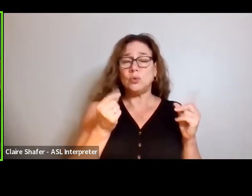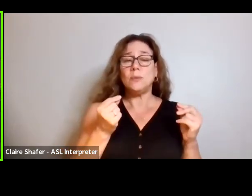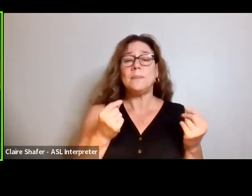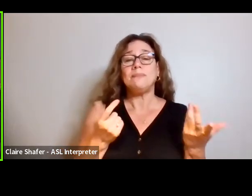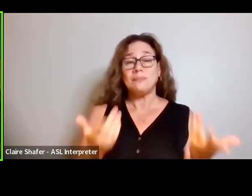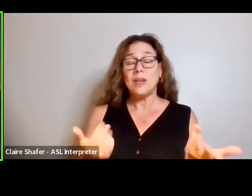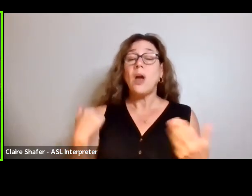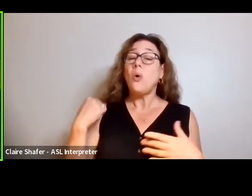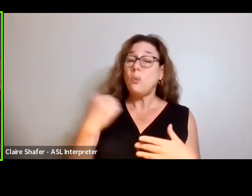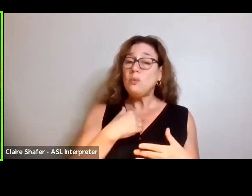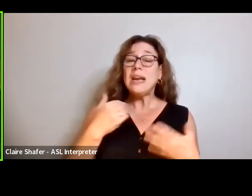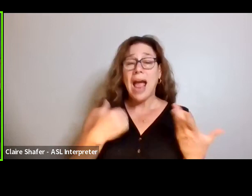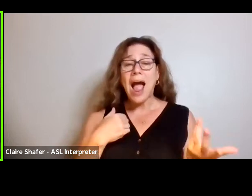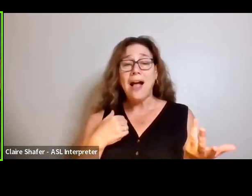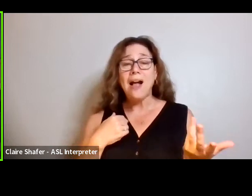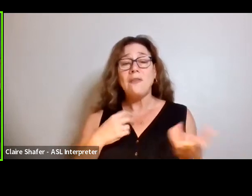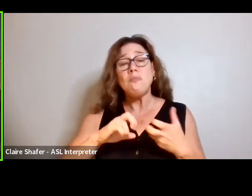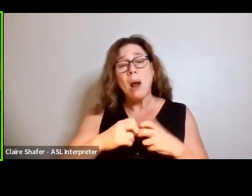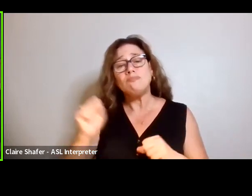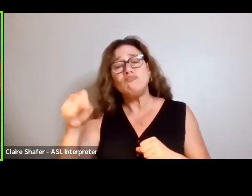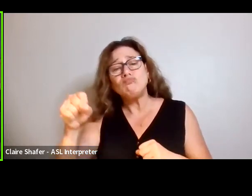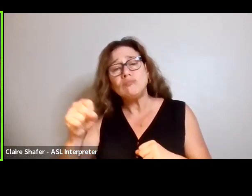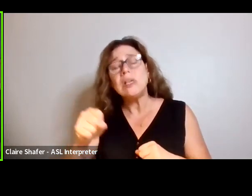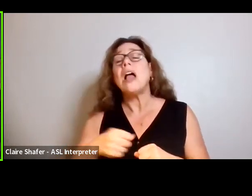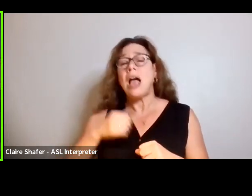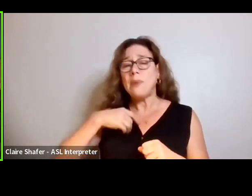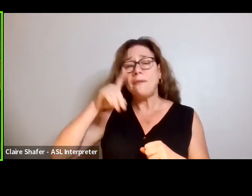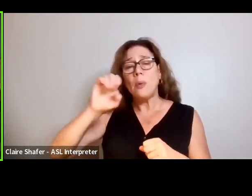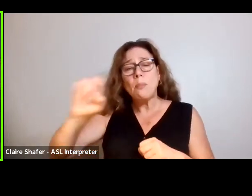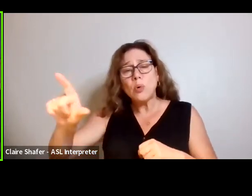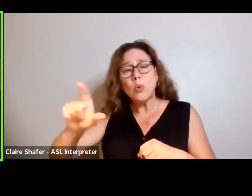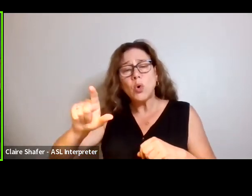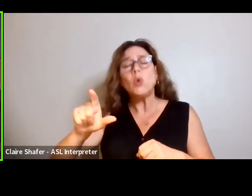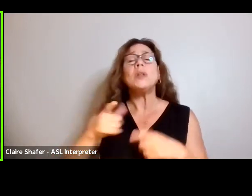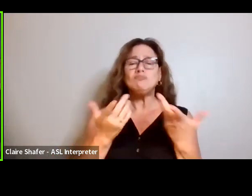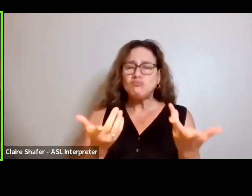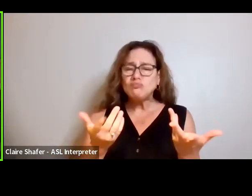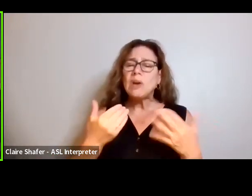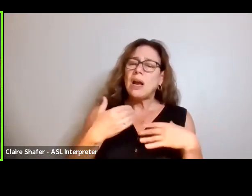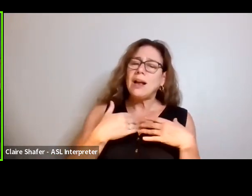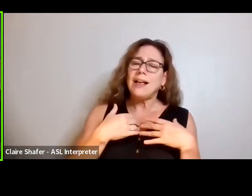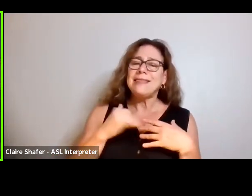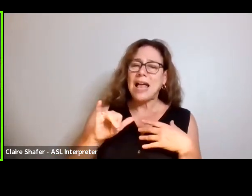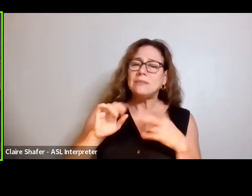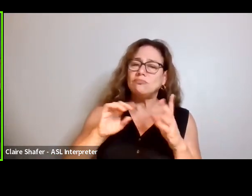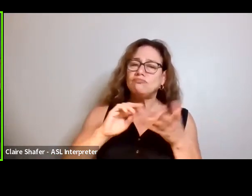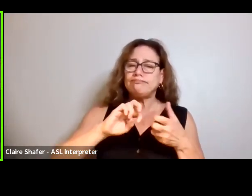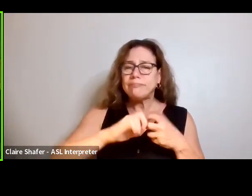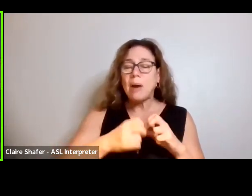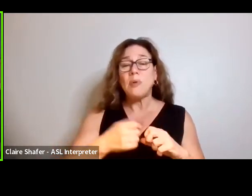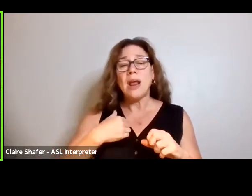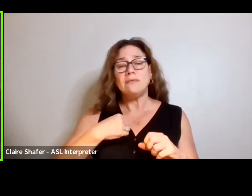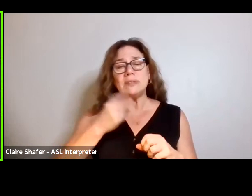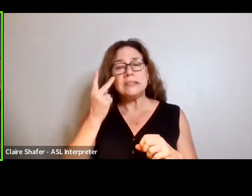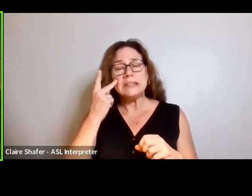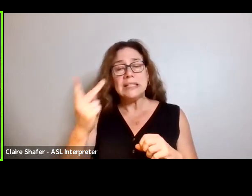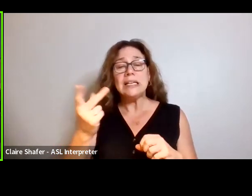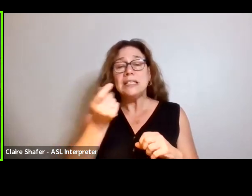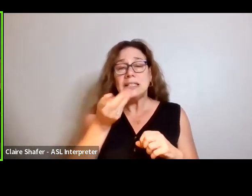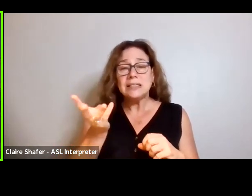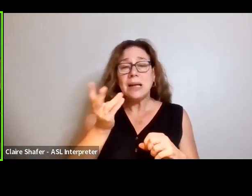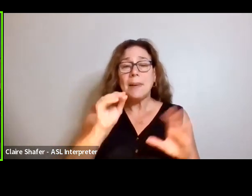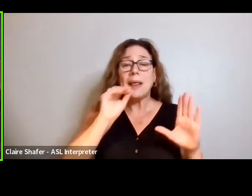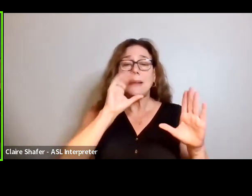Hiccups, we have the pool. That's an issue. It was interesting to see some of the pictures today with things that can get eaten by